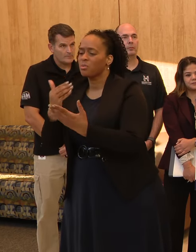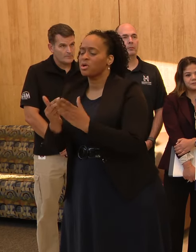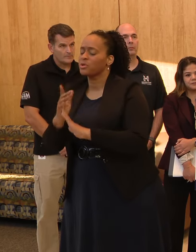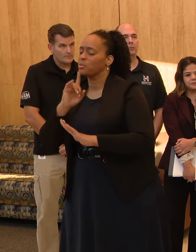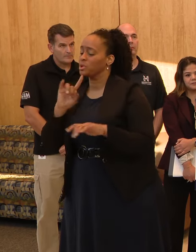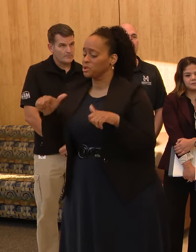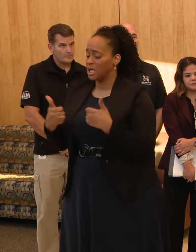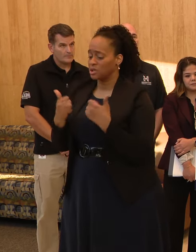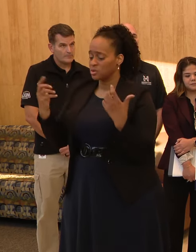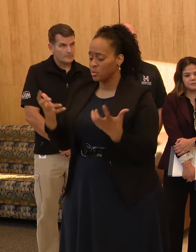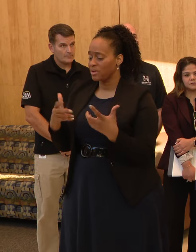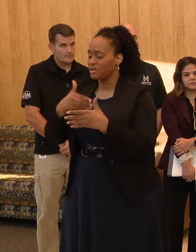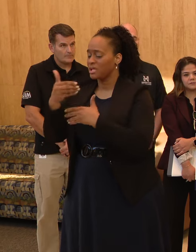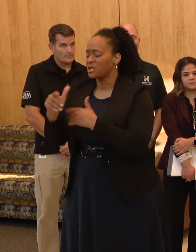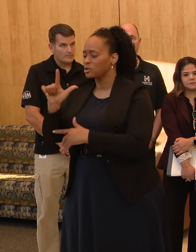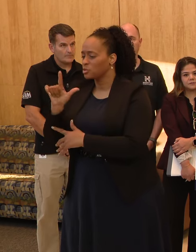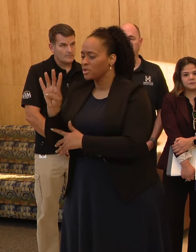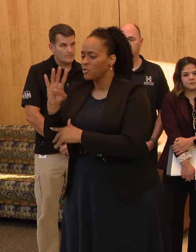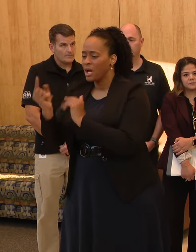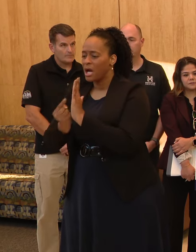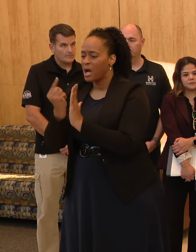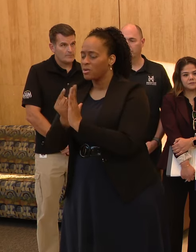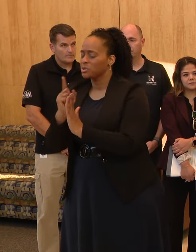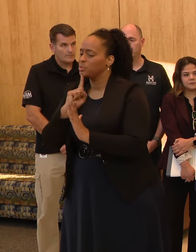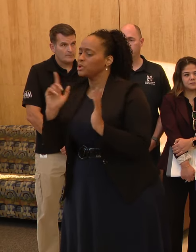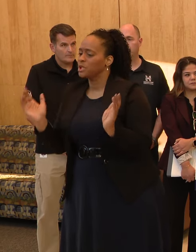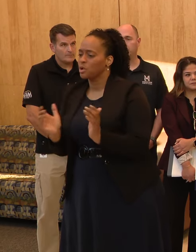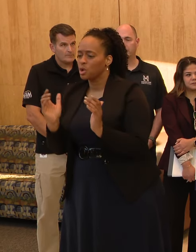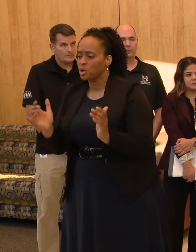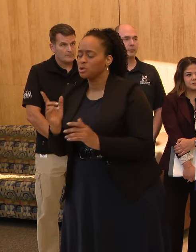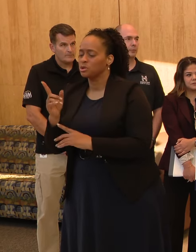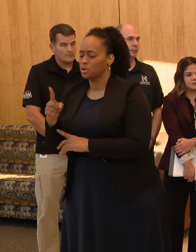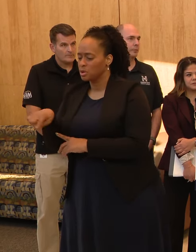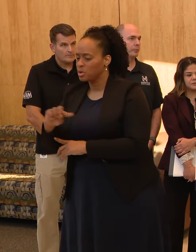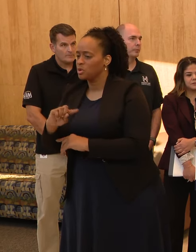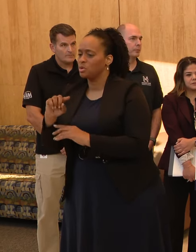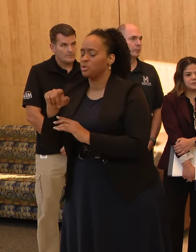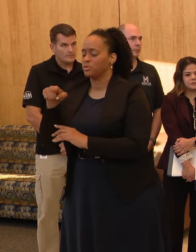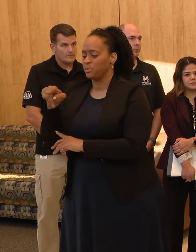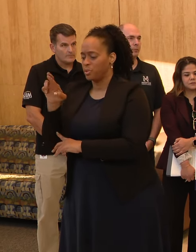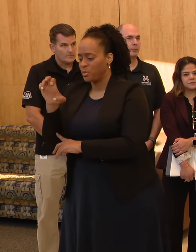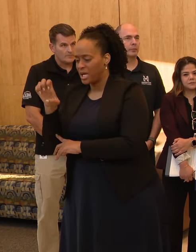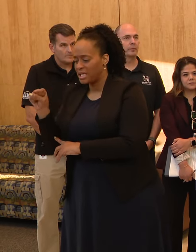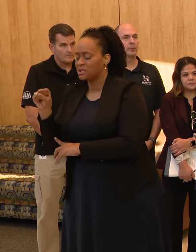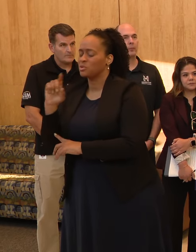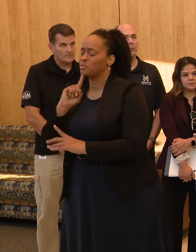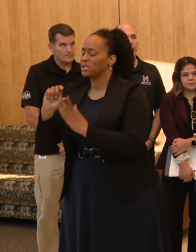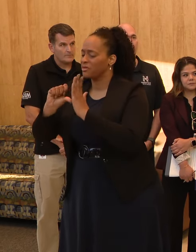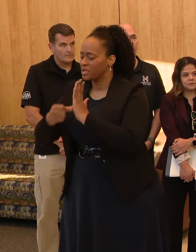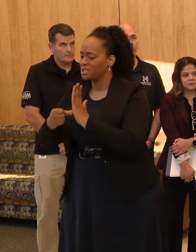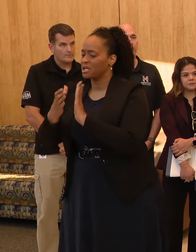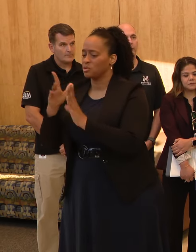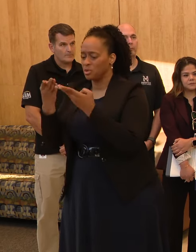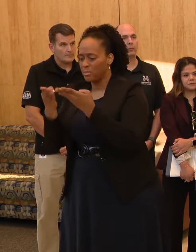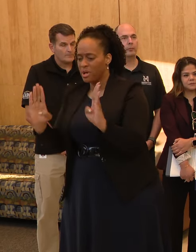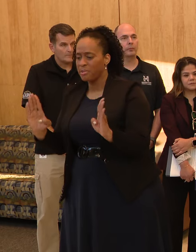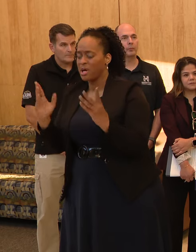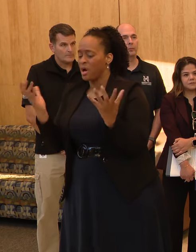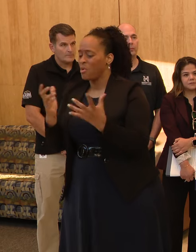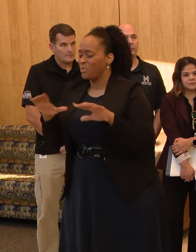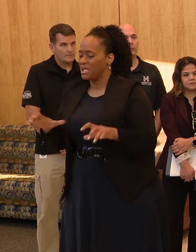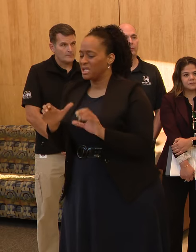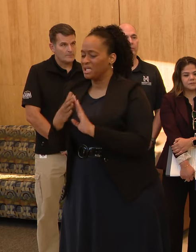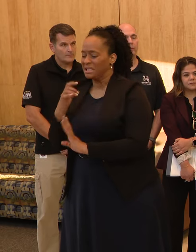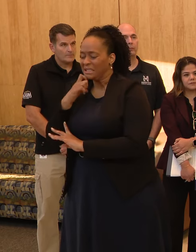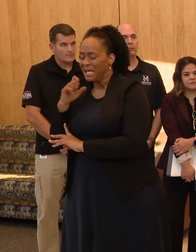real challenge is the next 24 hours. I would urge the press to emphasize to the public what we did the